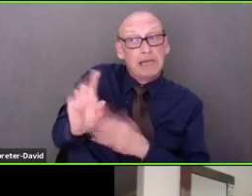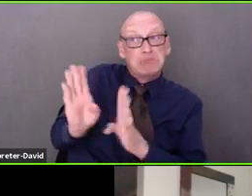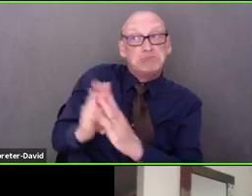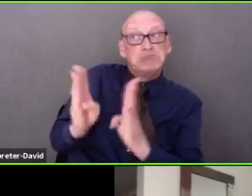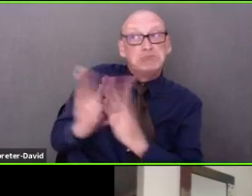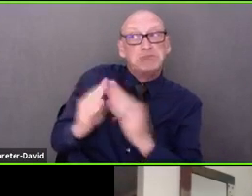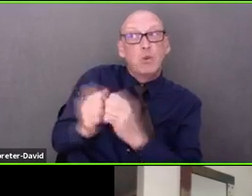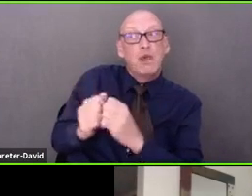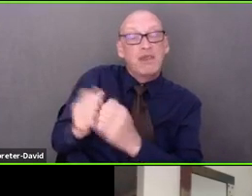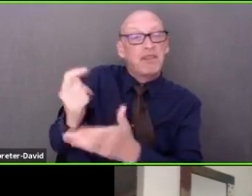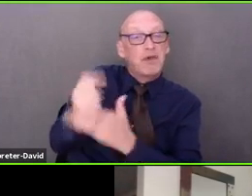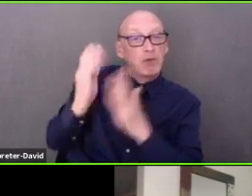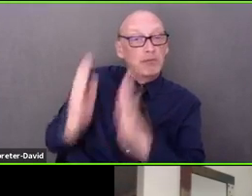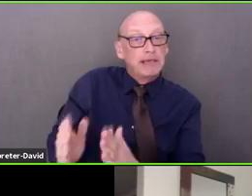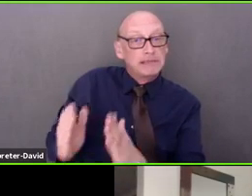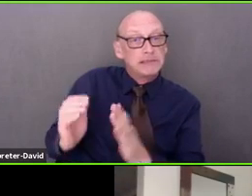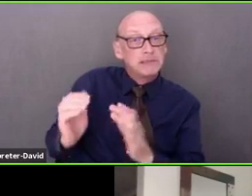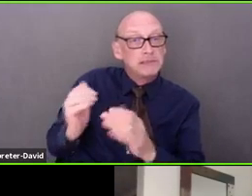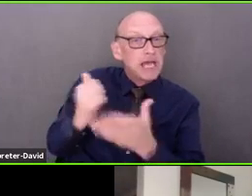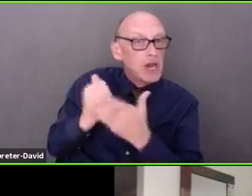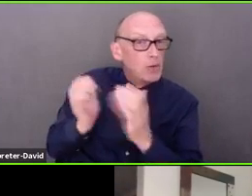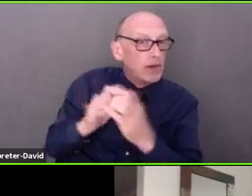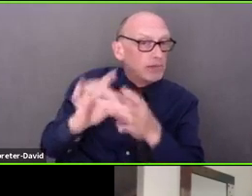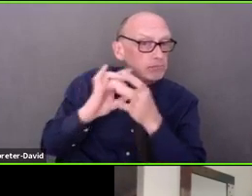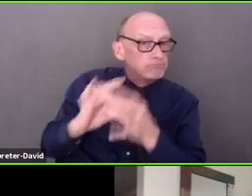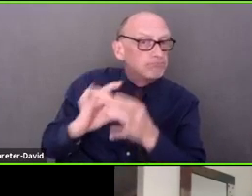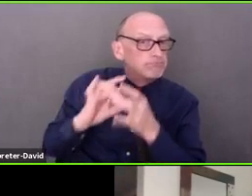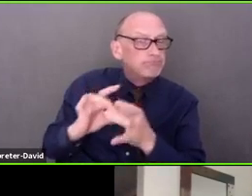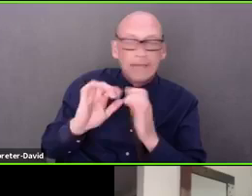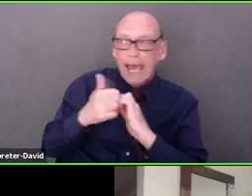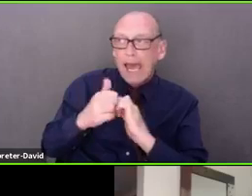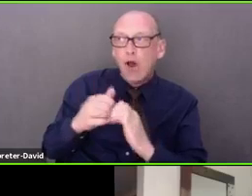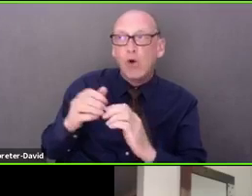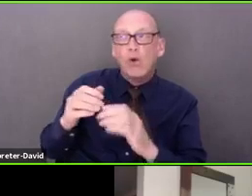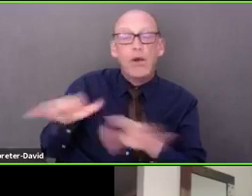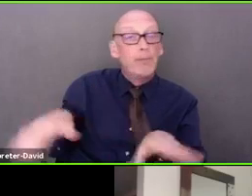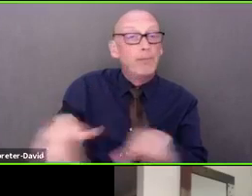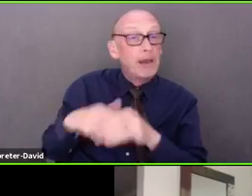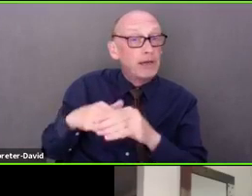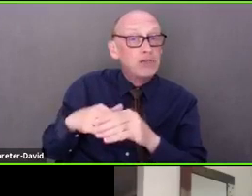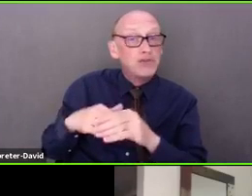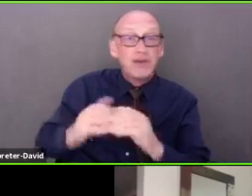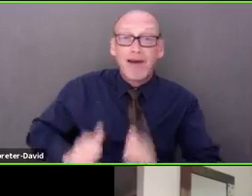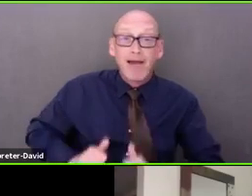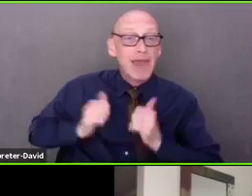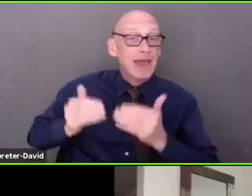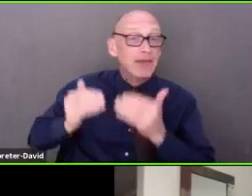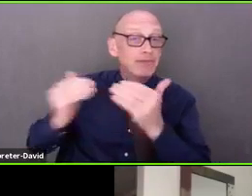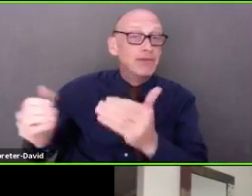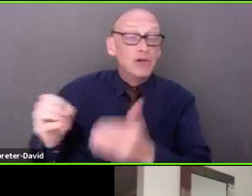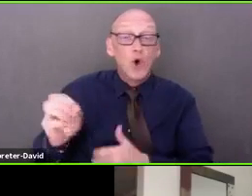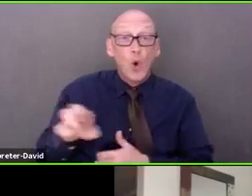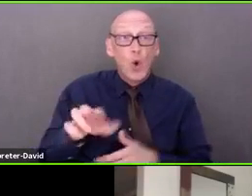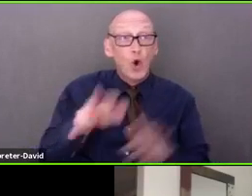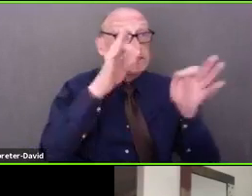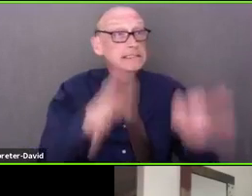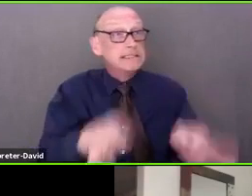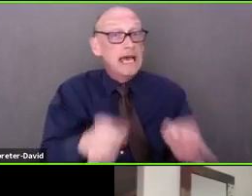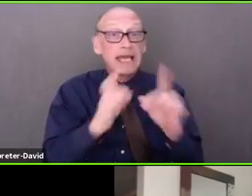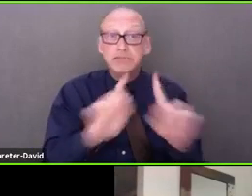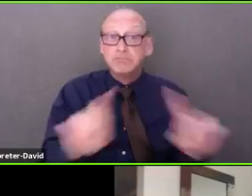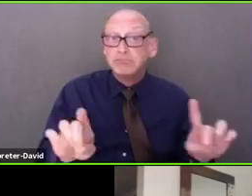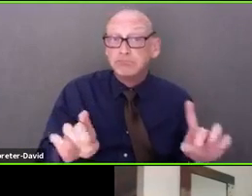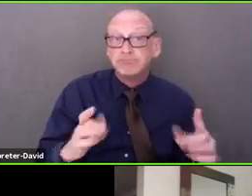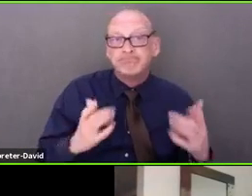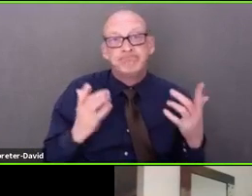their relationship and how they keep their marriage alive, or maybe they make a decision that they're not going to stay in a marriage. But